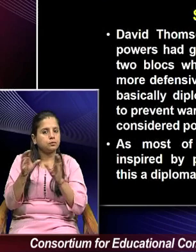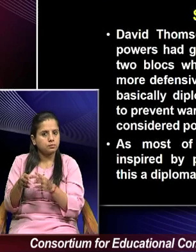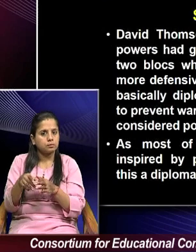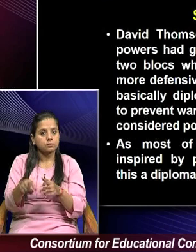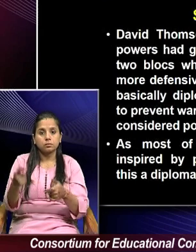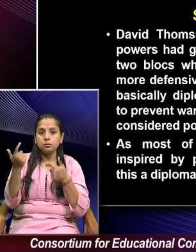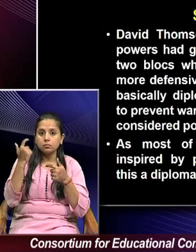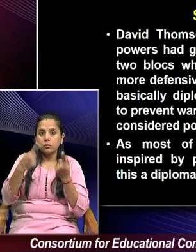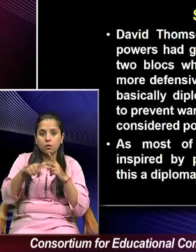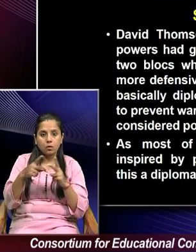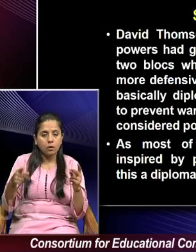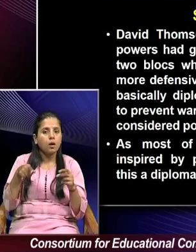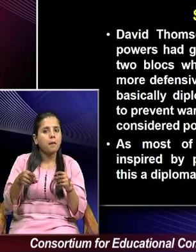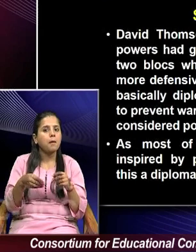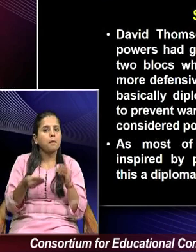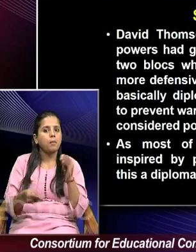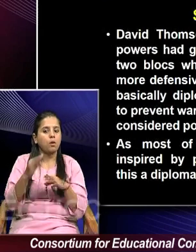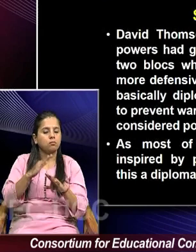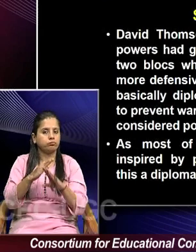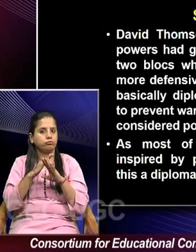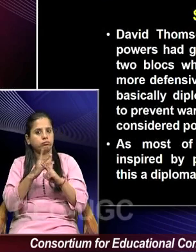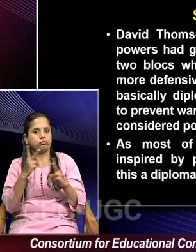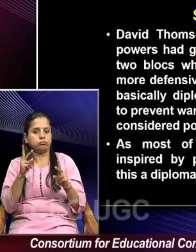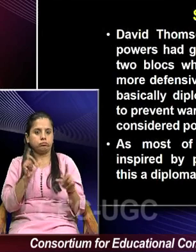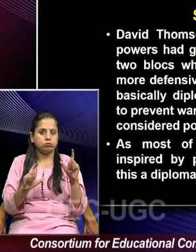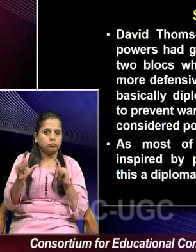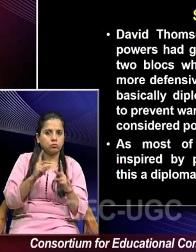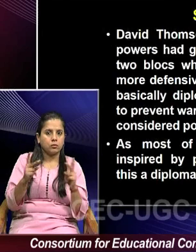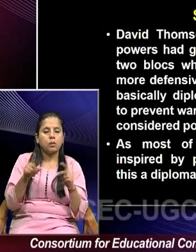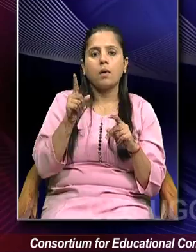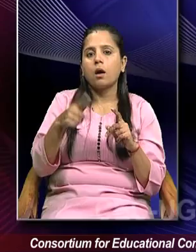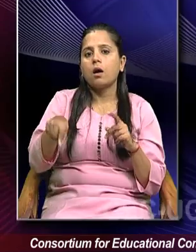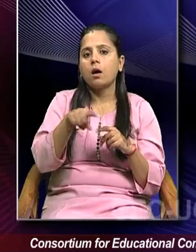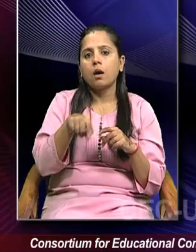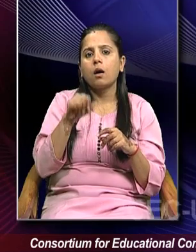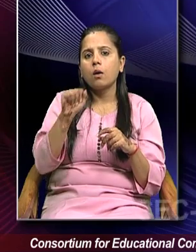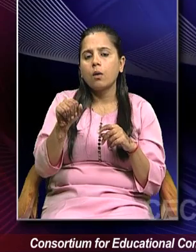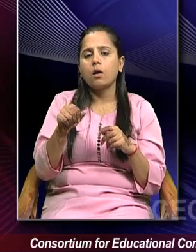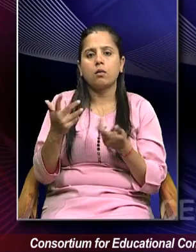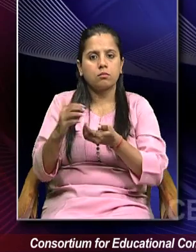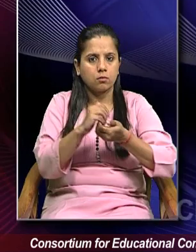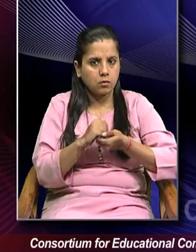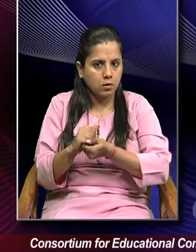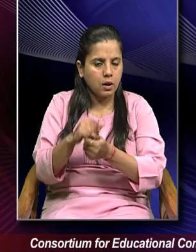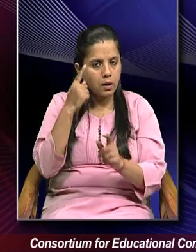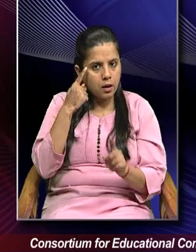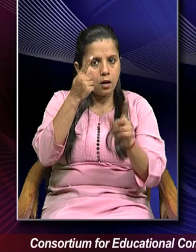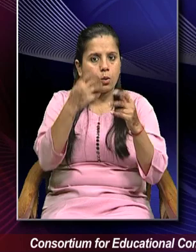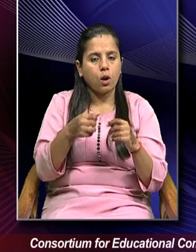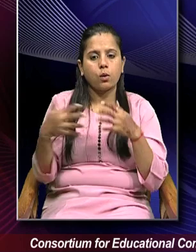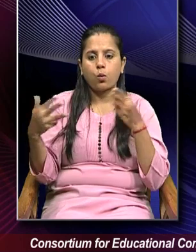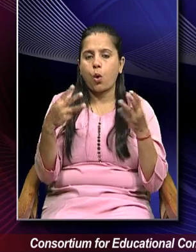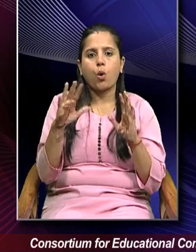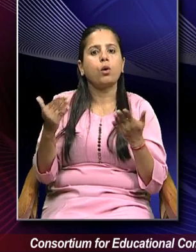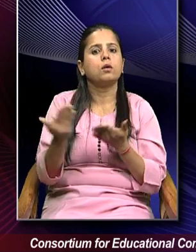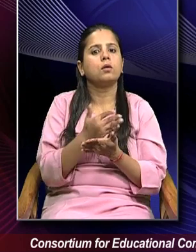military belts were more defensive in nature, and these were basically the diplomatic alliances aiming to prevent war.